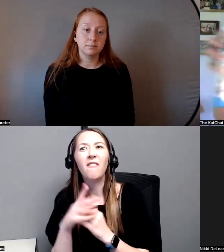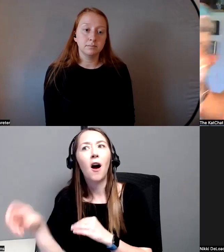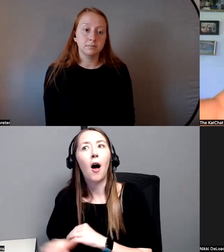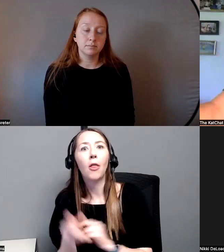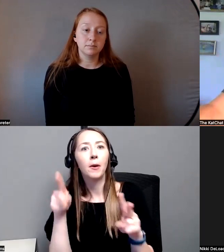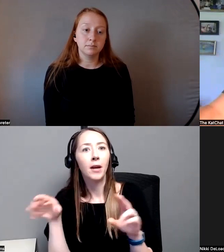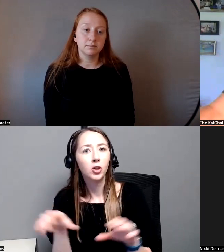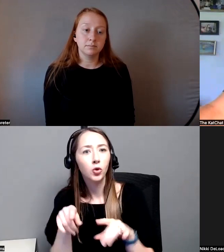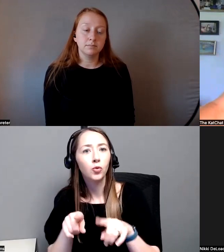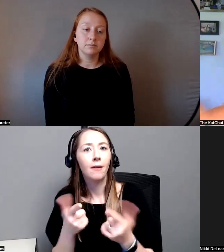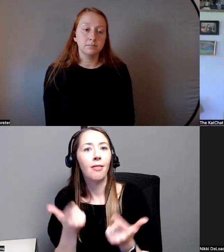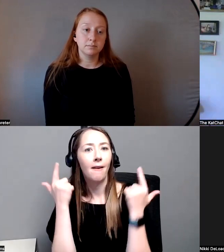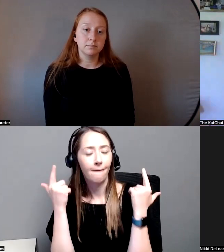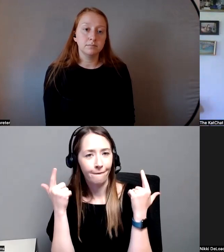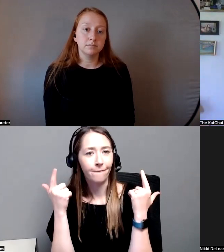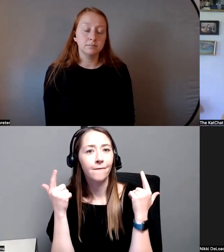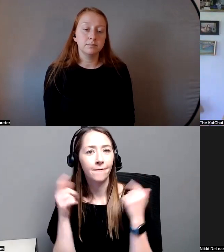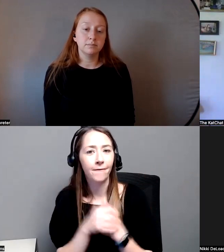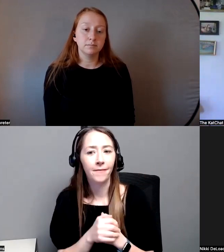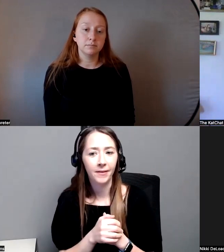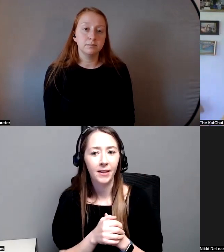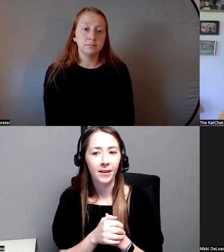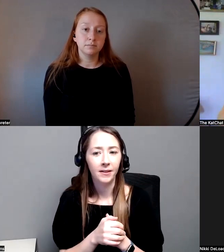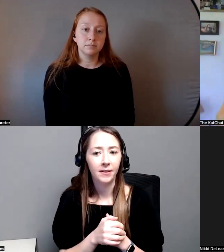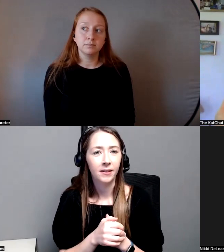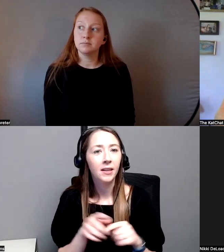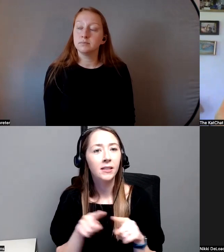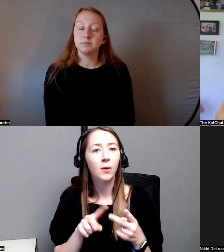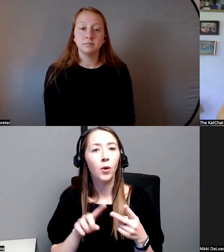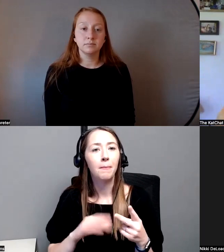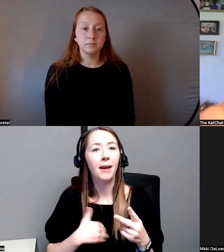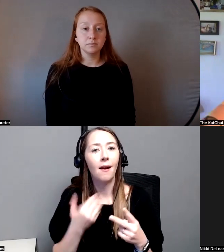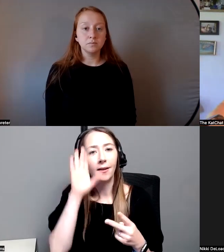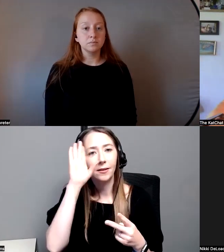their life. You know what I mean? And it's like, that's the thing with my youngest son.